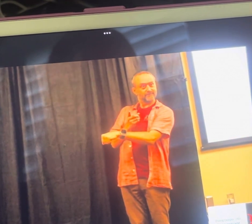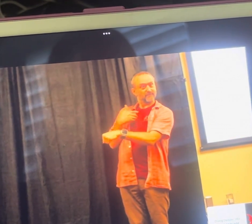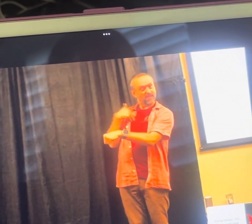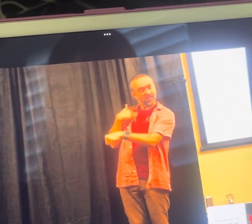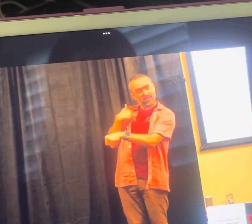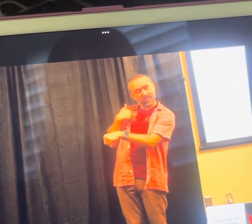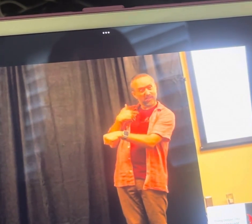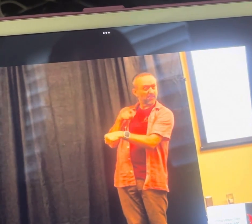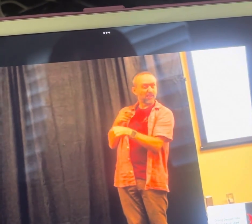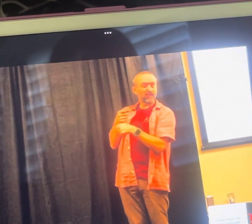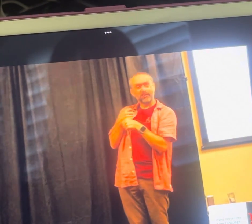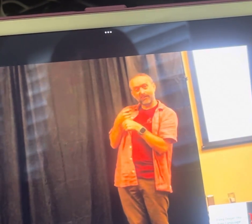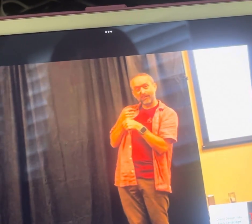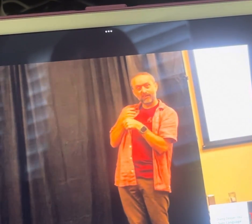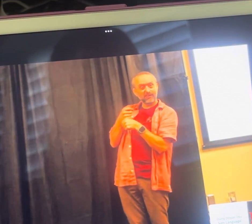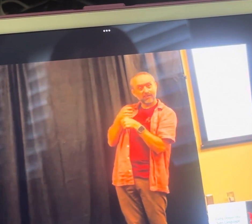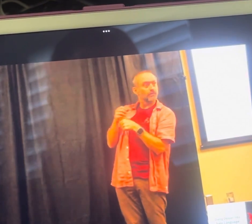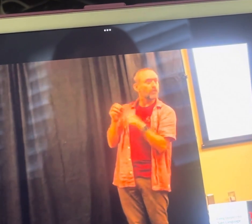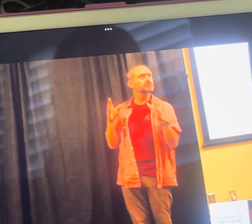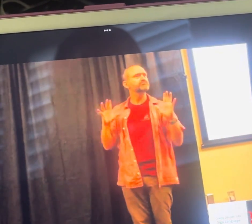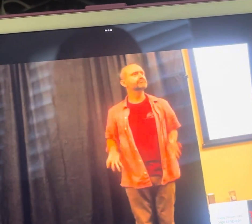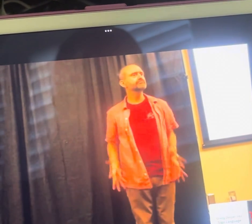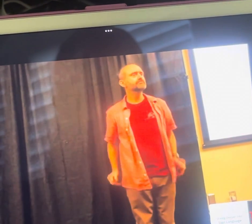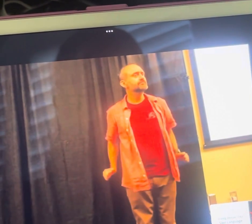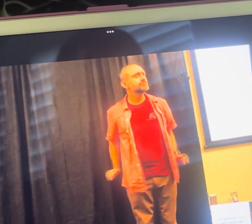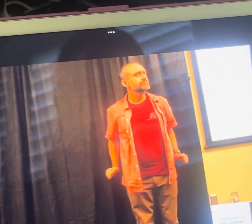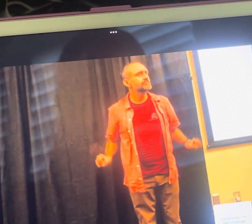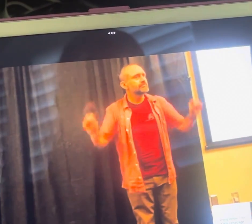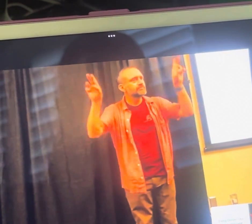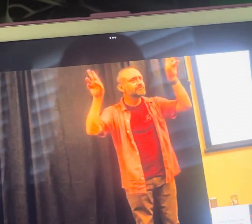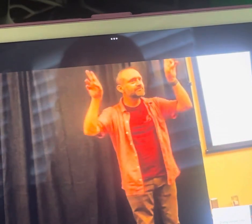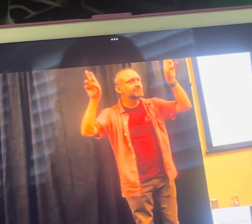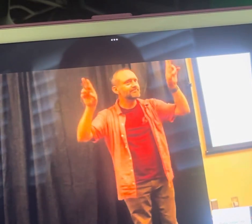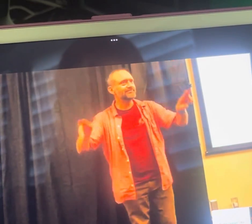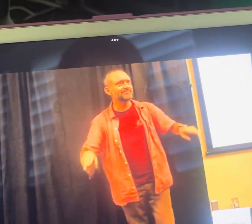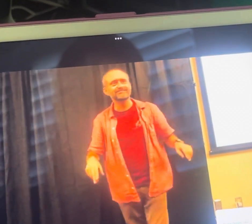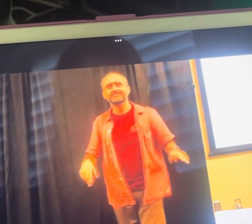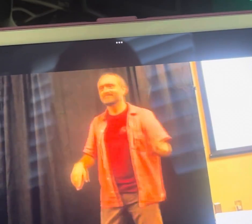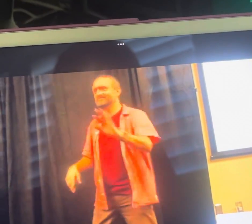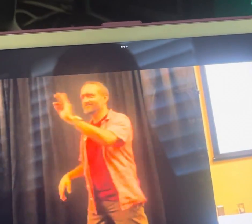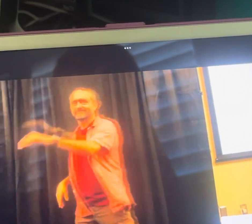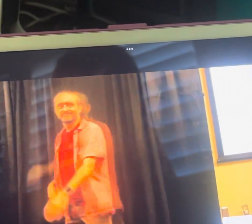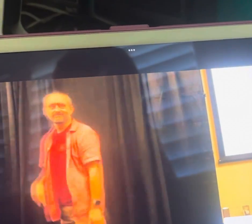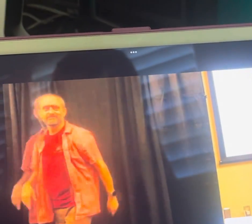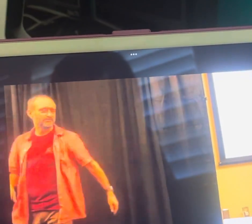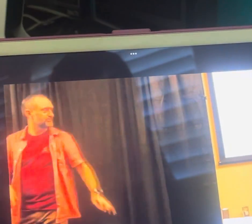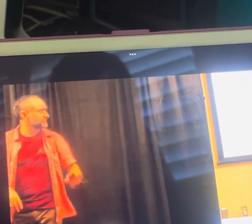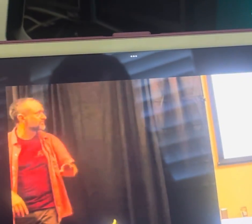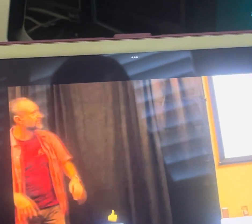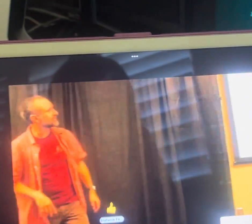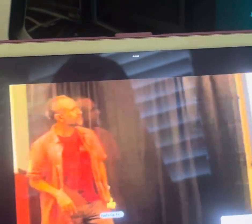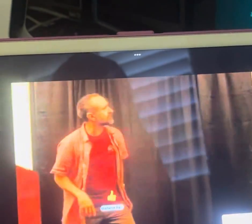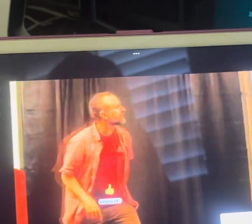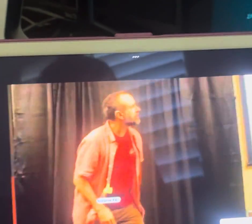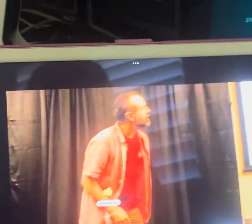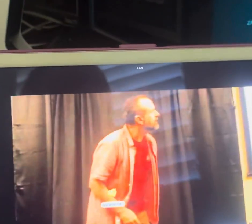good? Tired? Need coffee? Or you guys good? Woken up? Awesome.